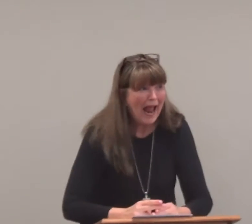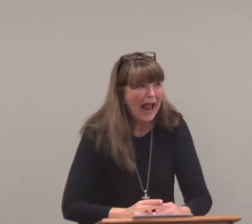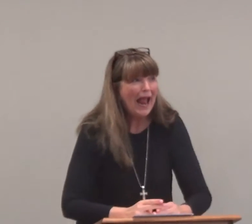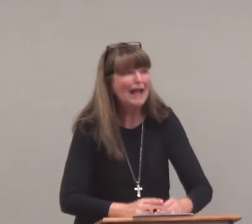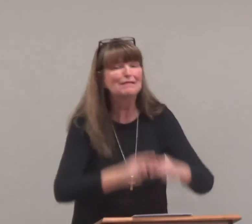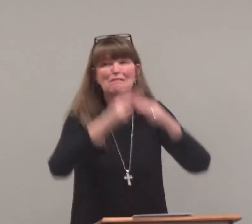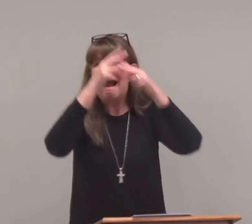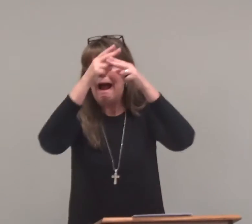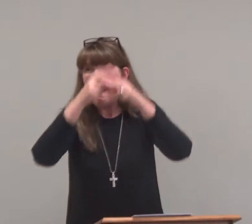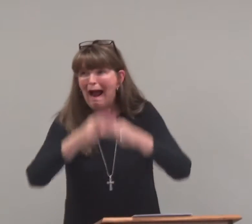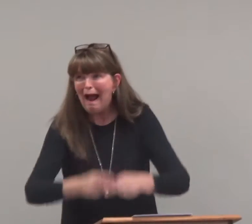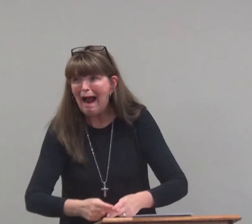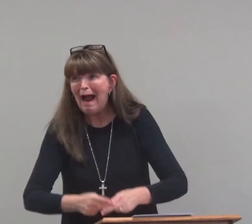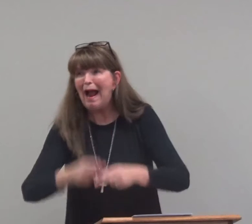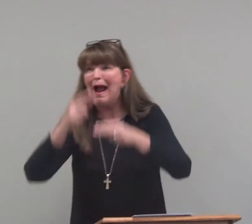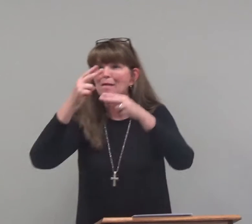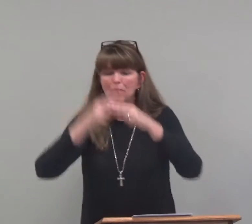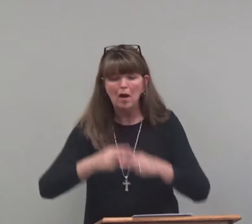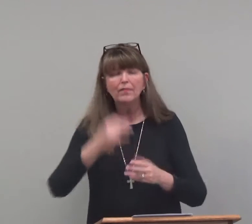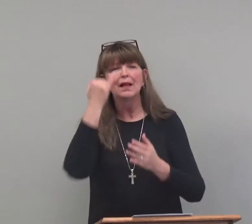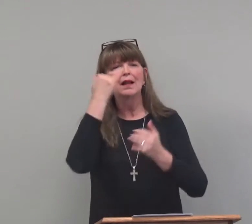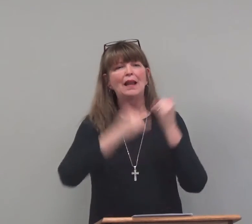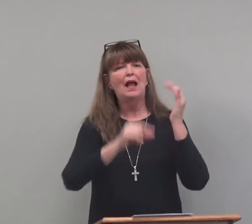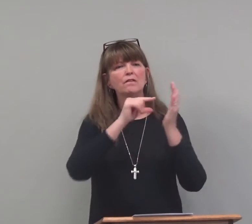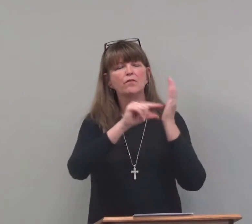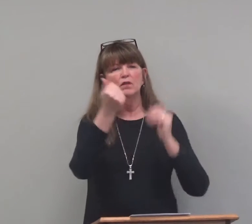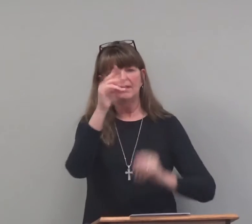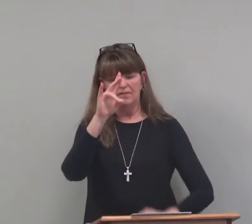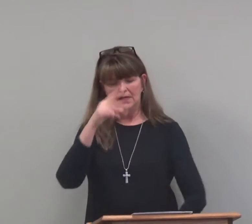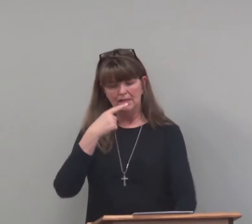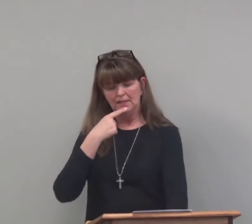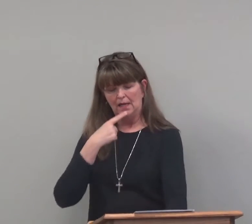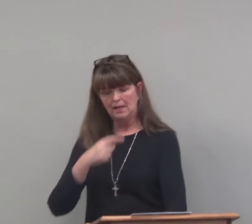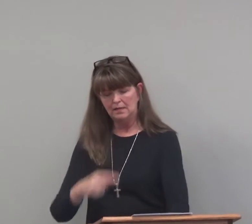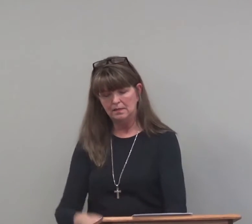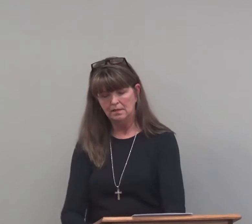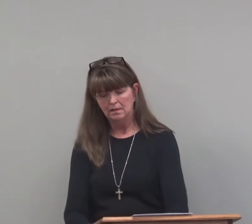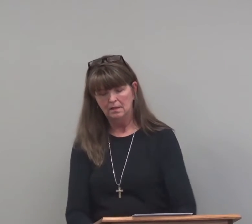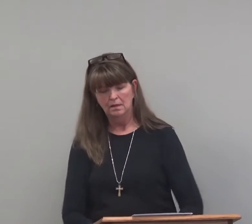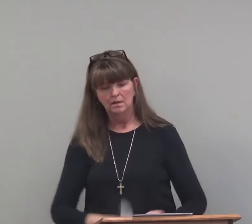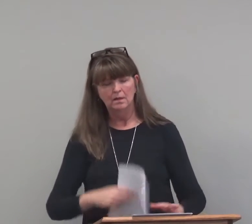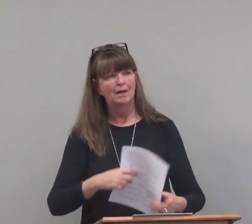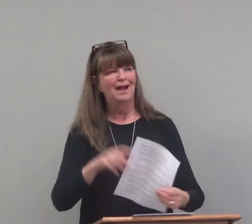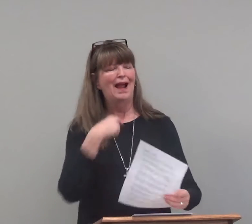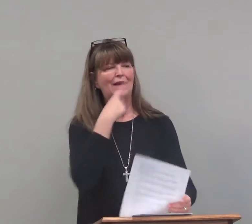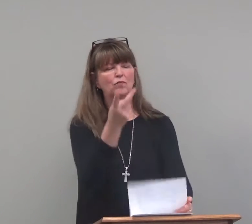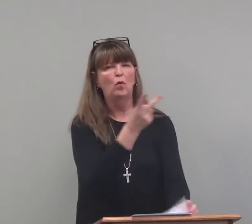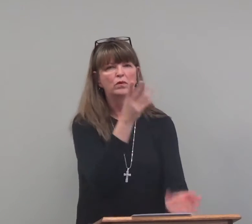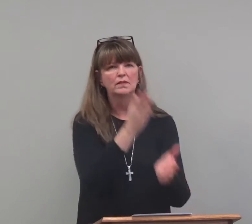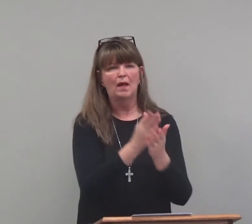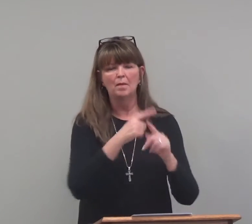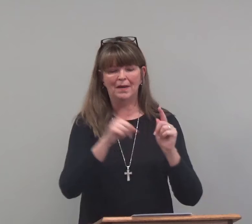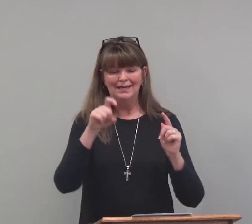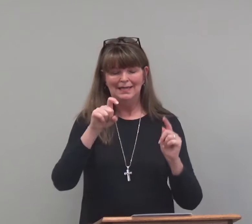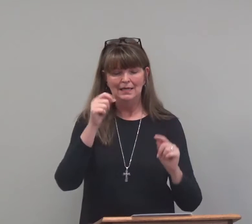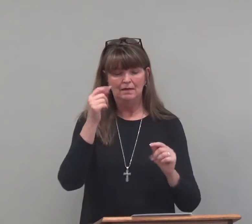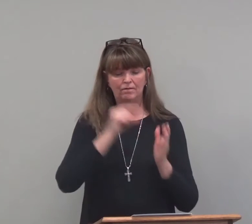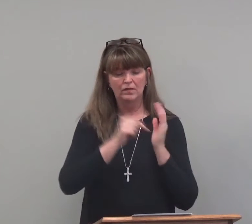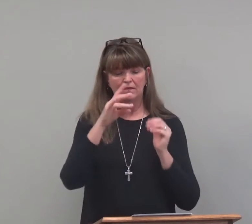all those names? Names upon names upon names. But verse 17, the final verse says, I told